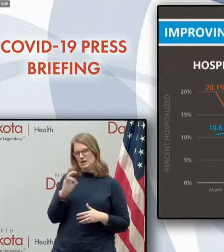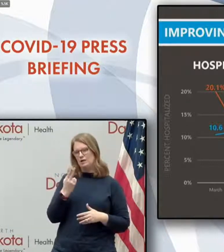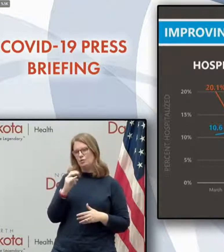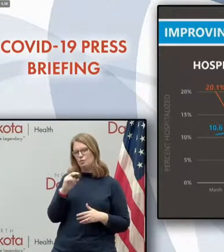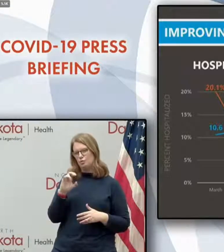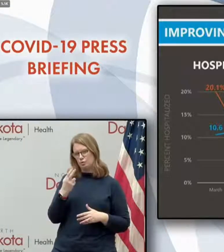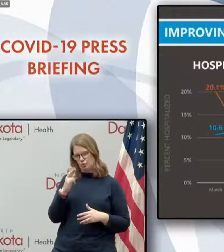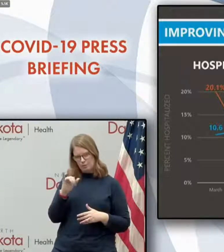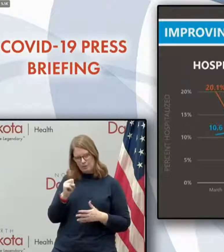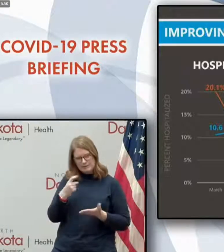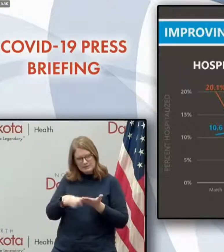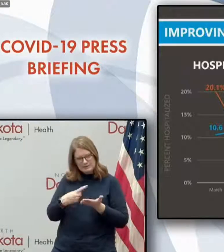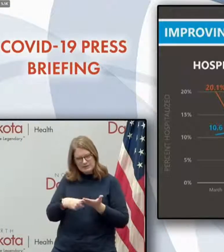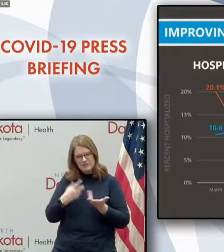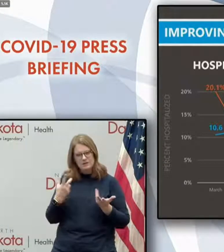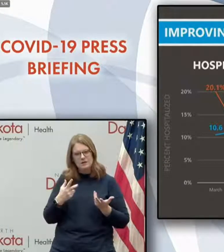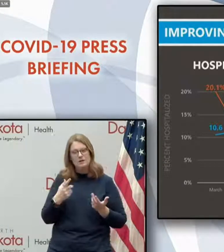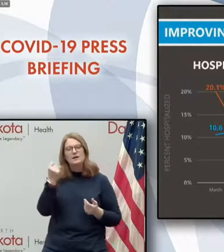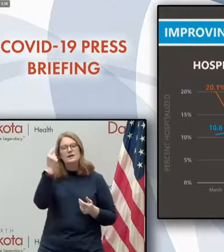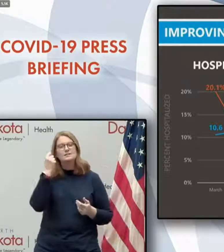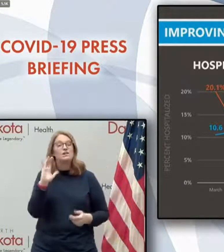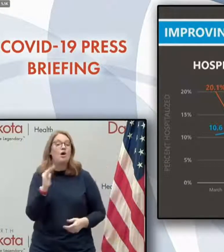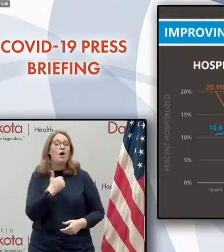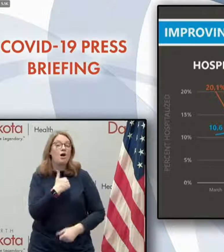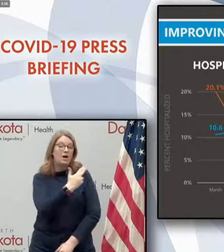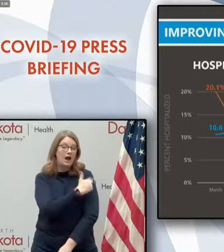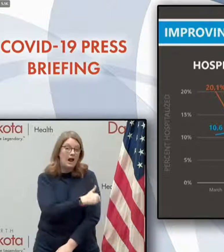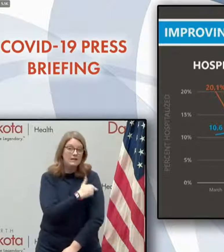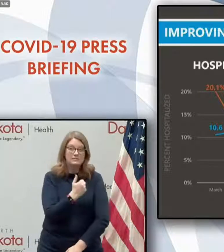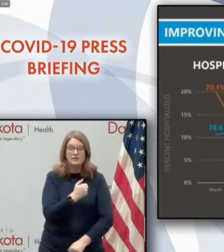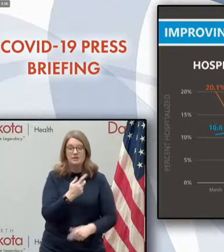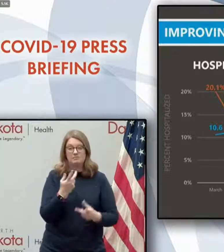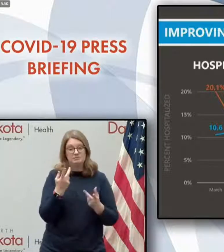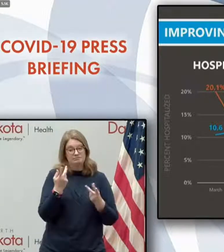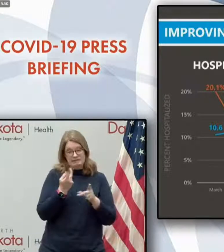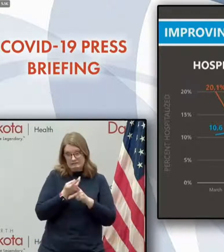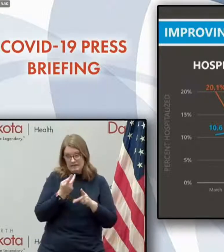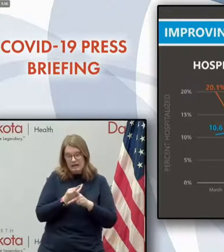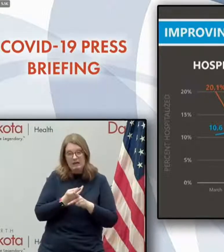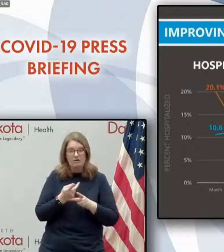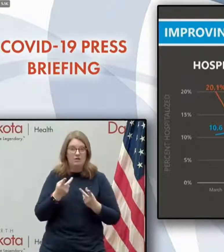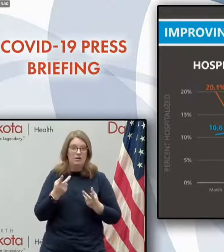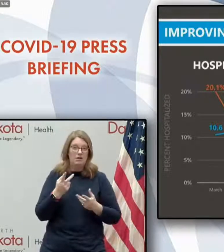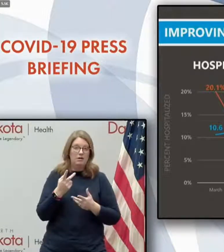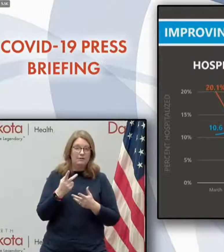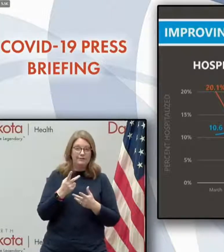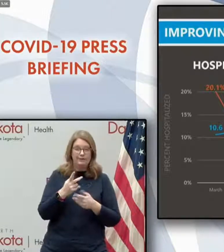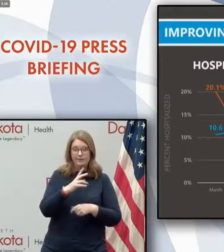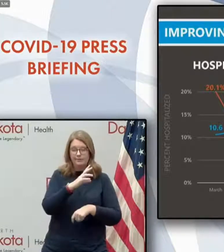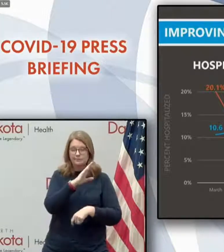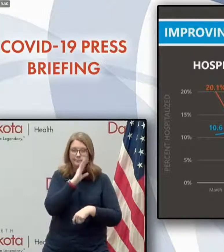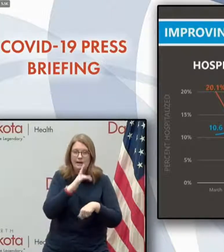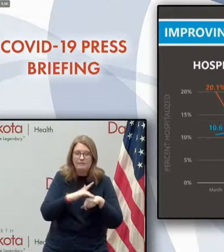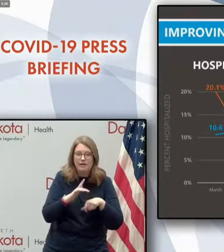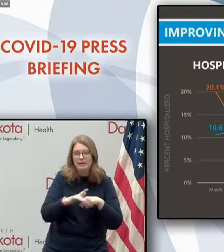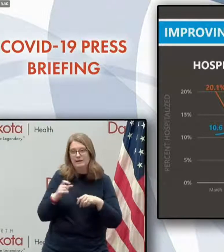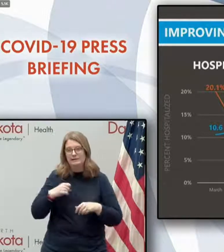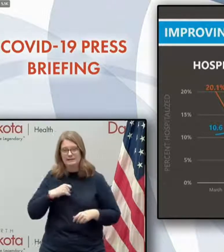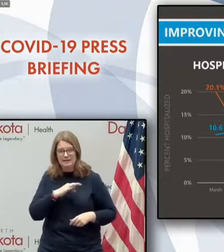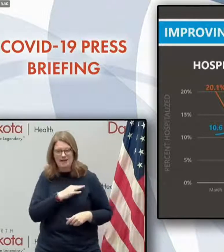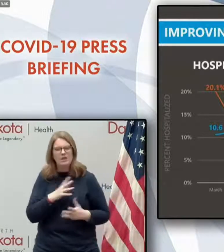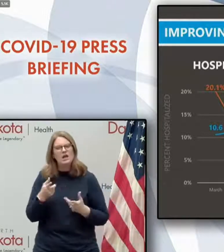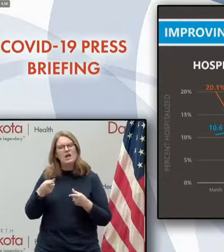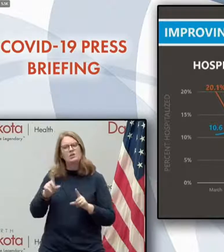that our hospitals have always been managing capacity and staffing. Normally during flu season, the